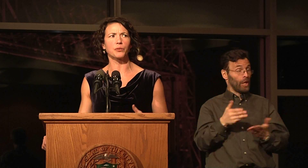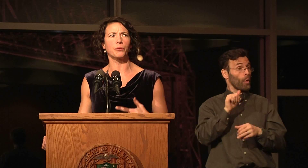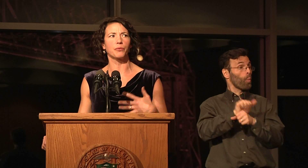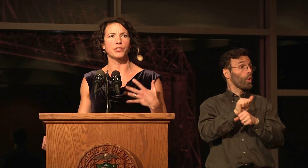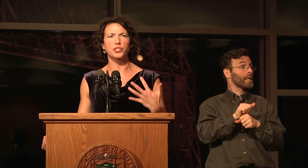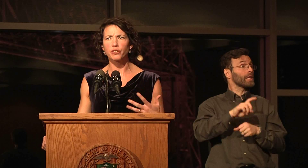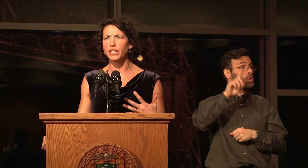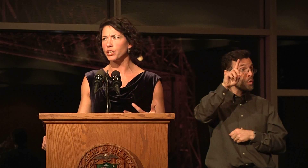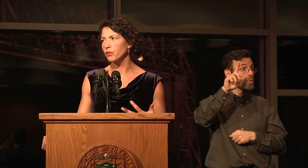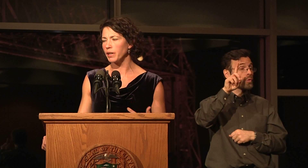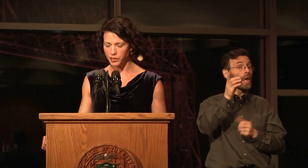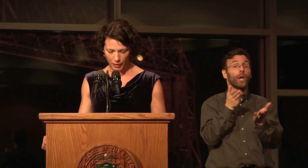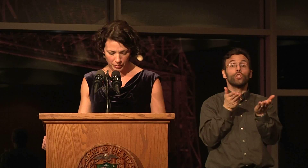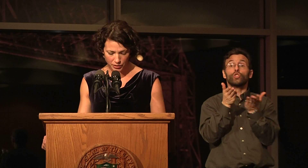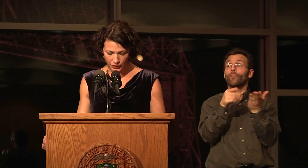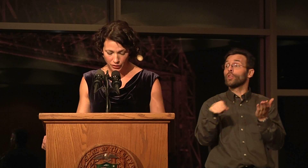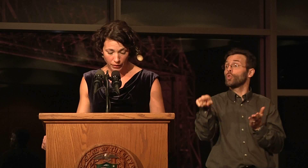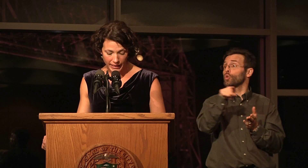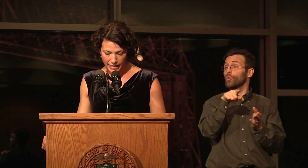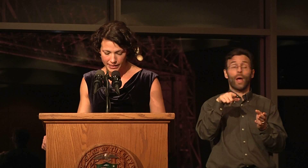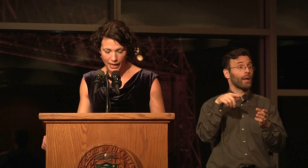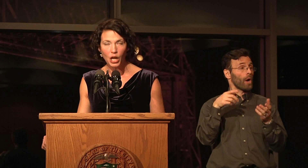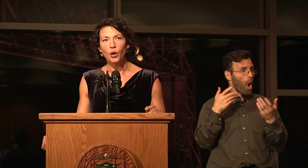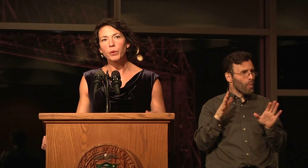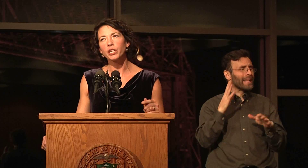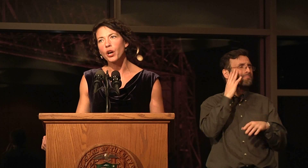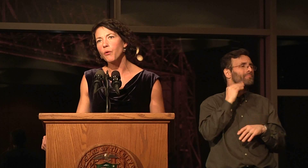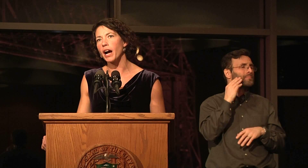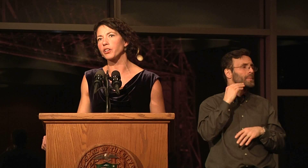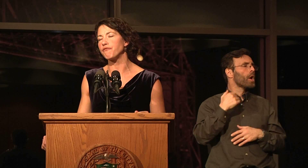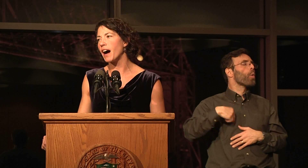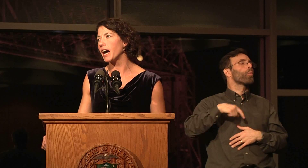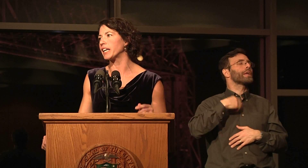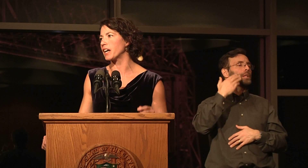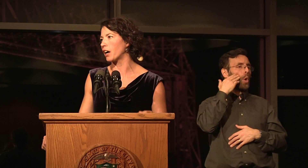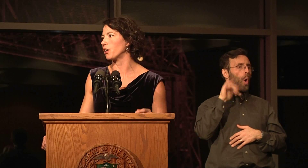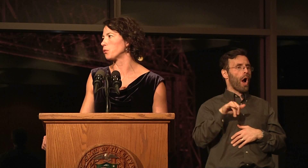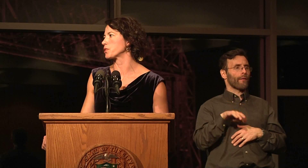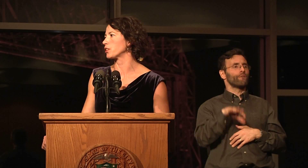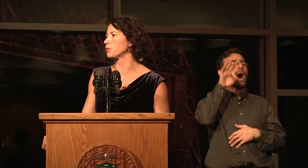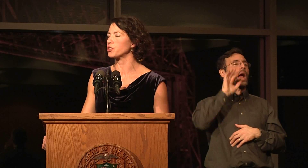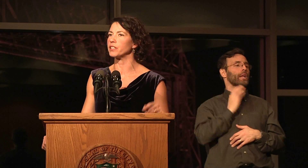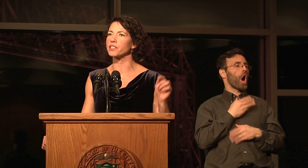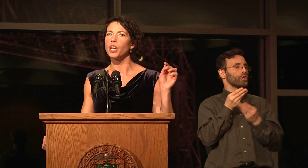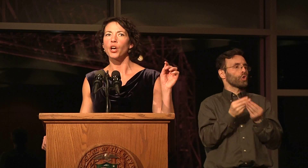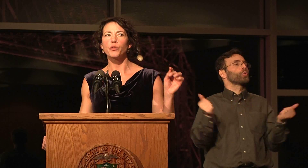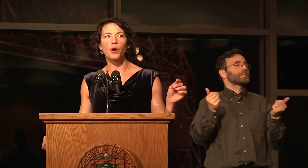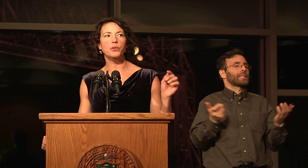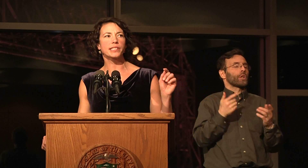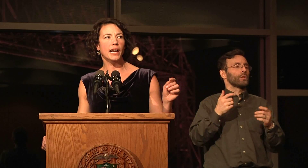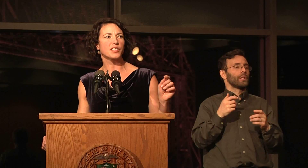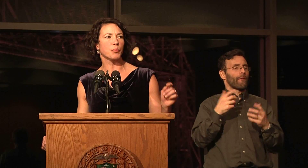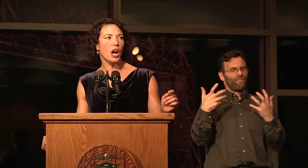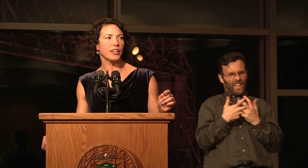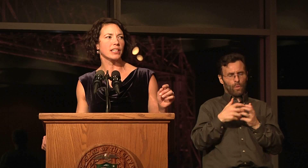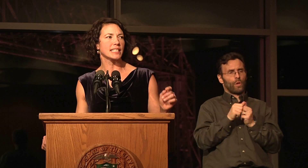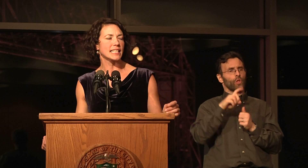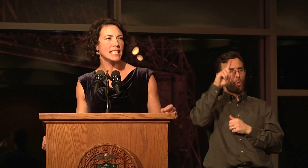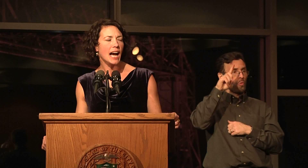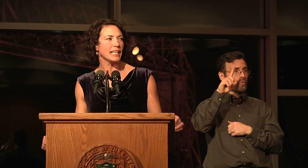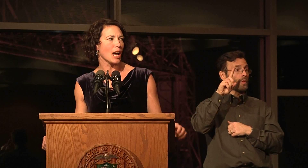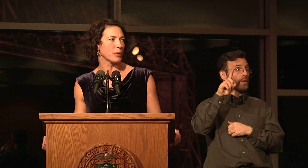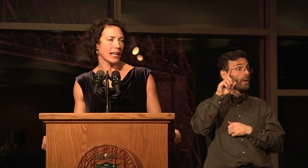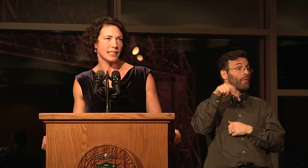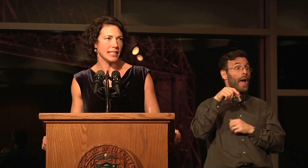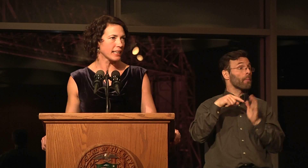in Duluth, serving you as a public servant already, is that we know how to find our own solutions. Those signs of progress